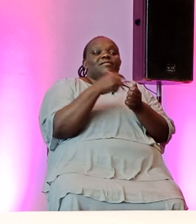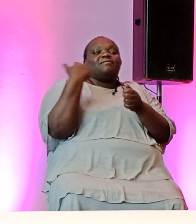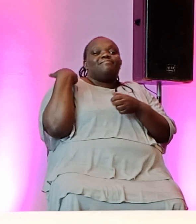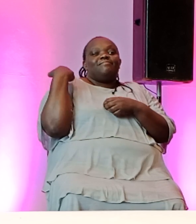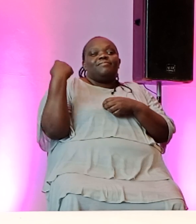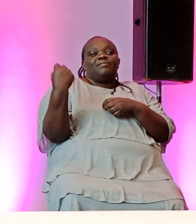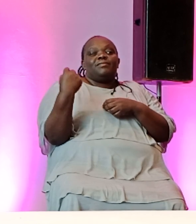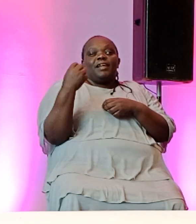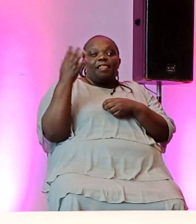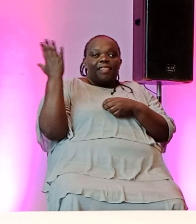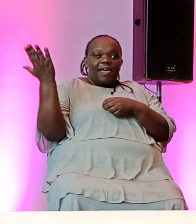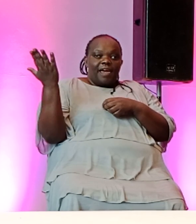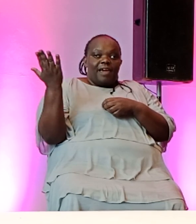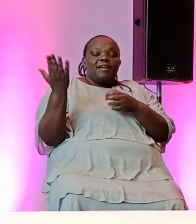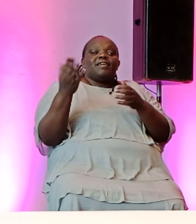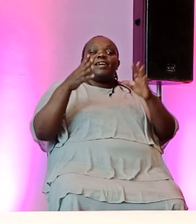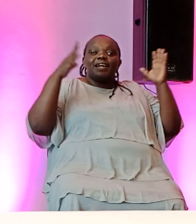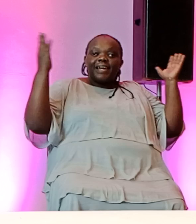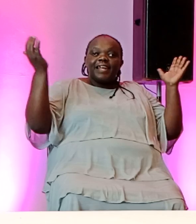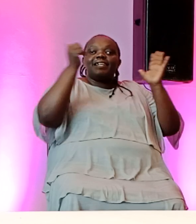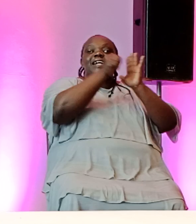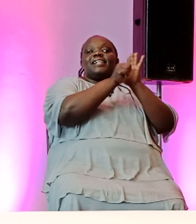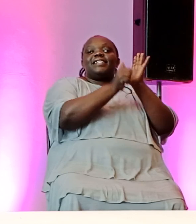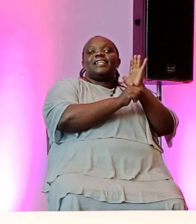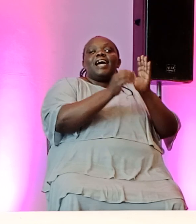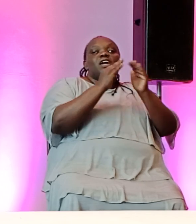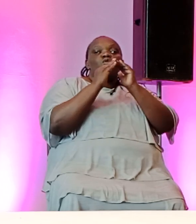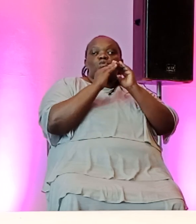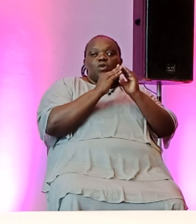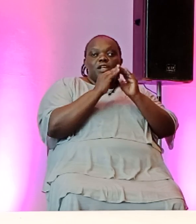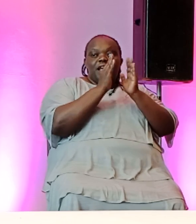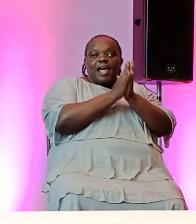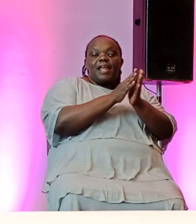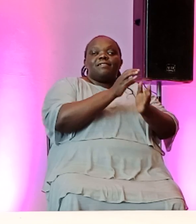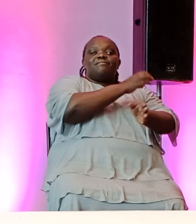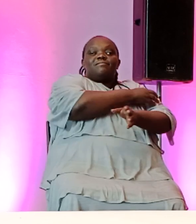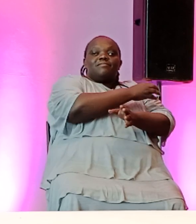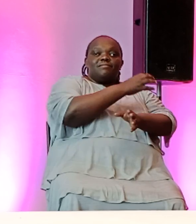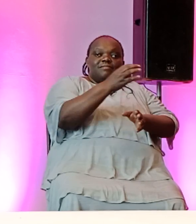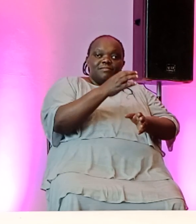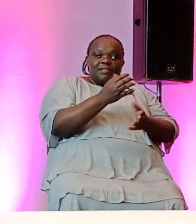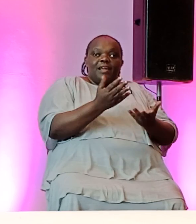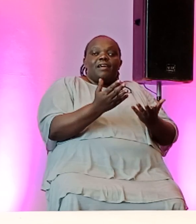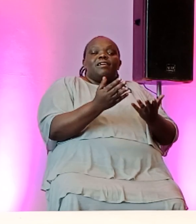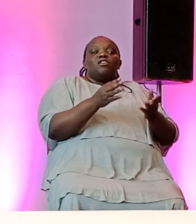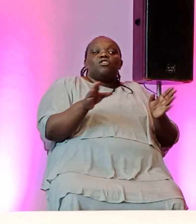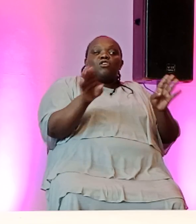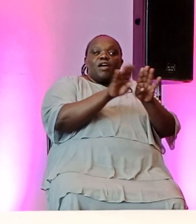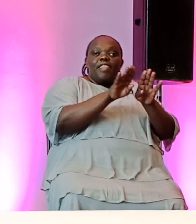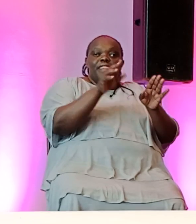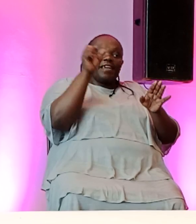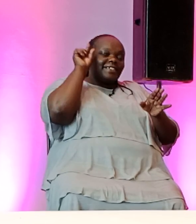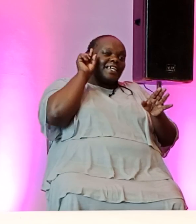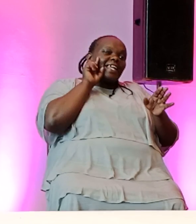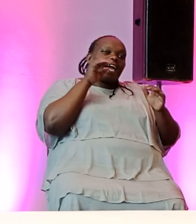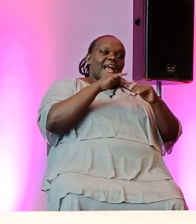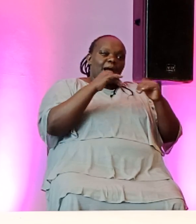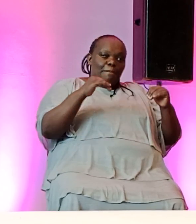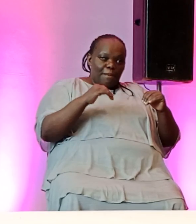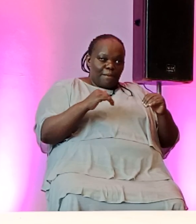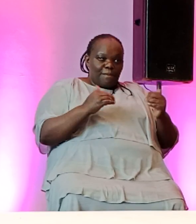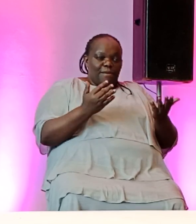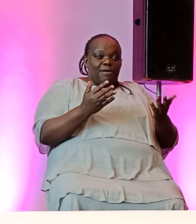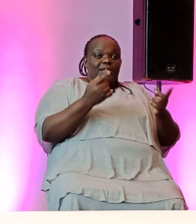Recently, there has been calls for greater gender equality, enhancing the need to close the gender gap.